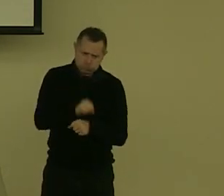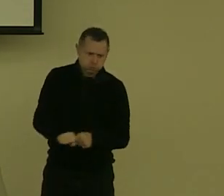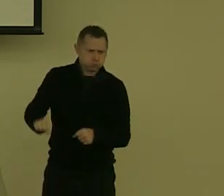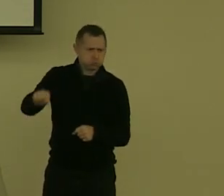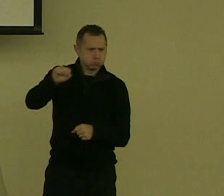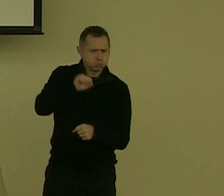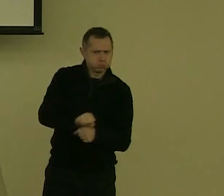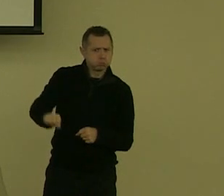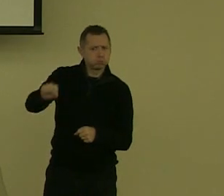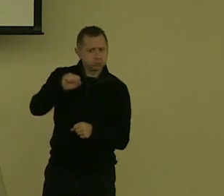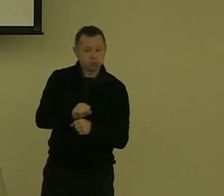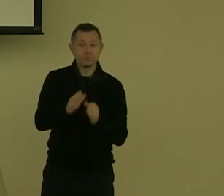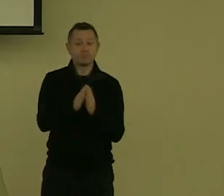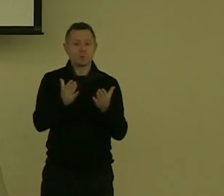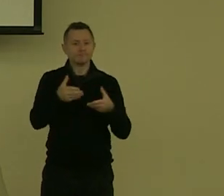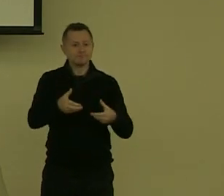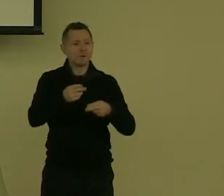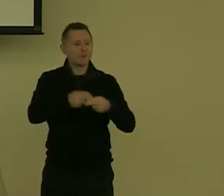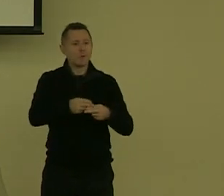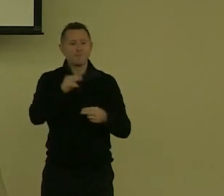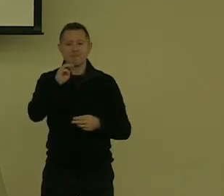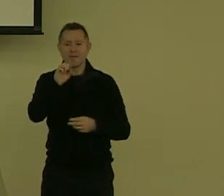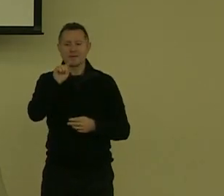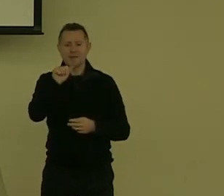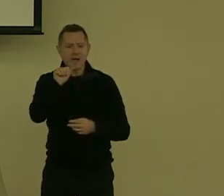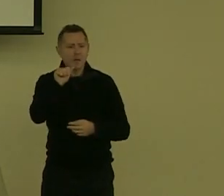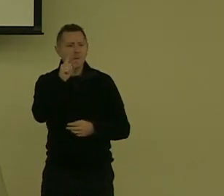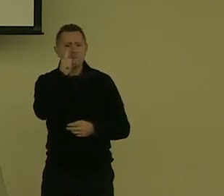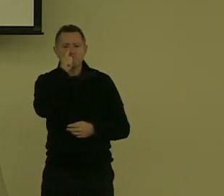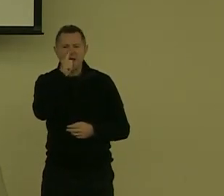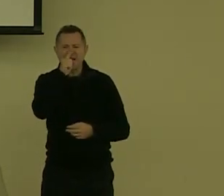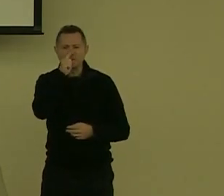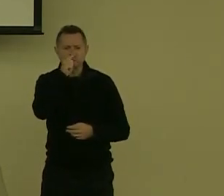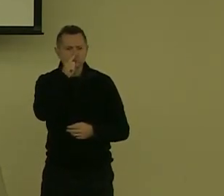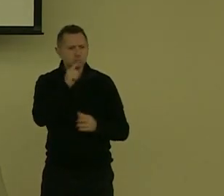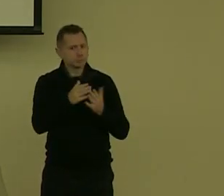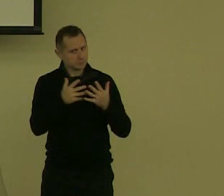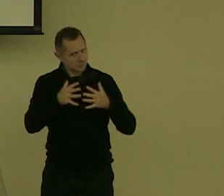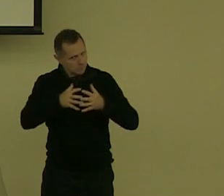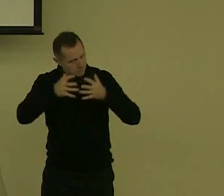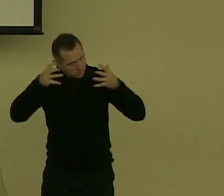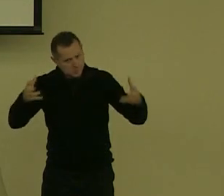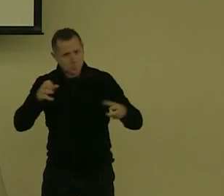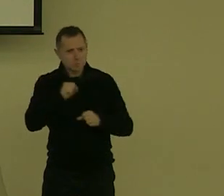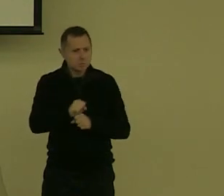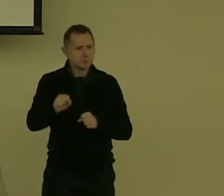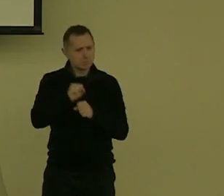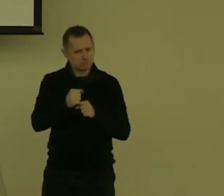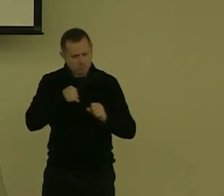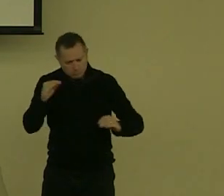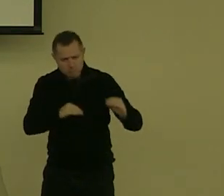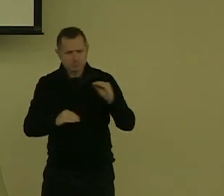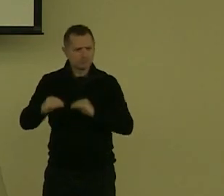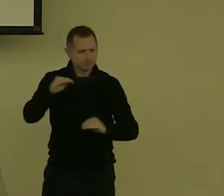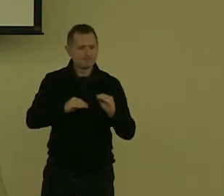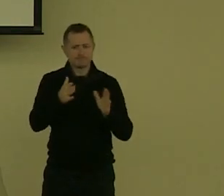this is a book about the 13-year process that he went through of composing Mouse. So by working with you, he extended